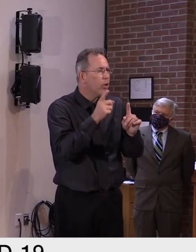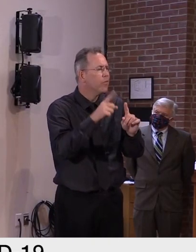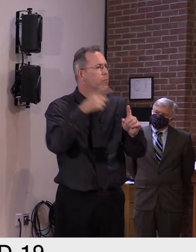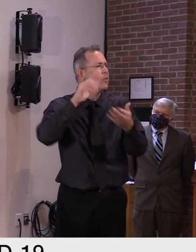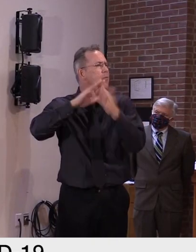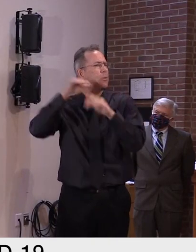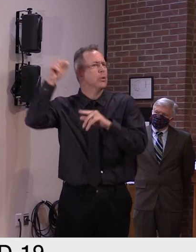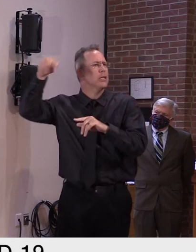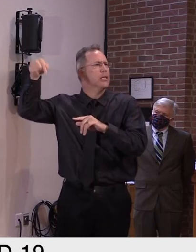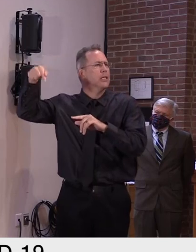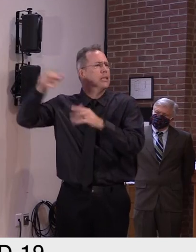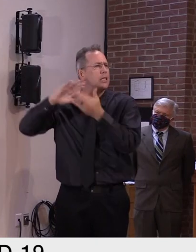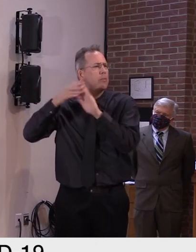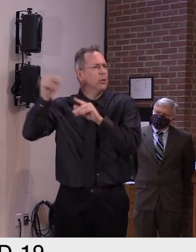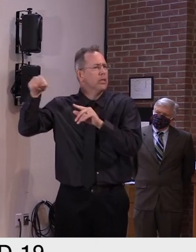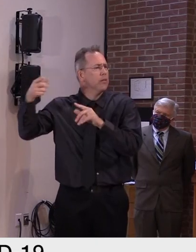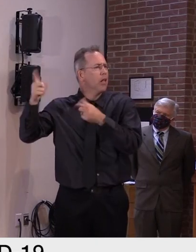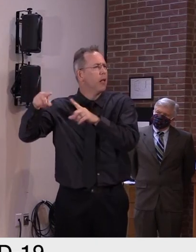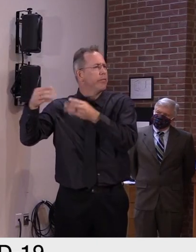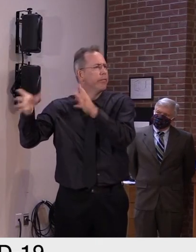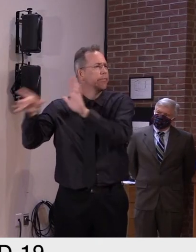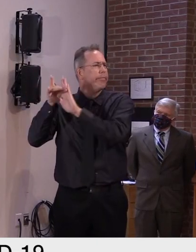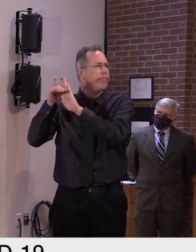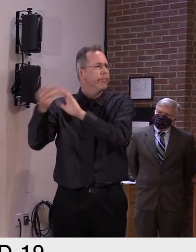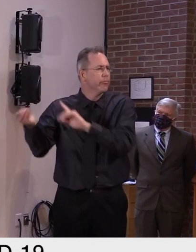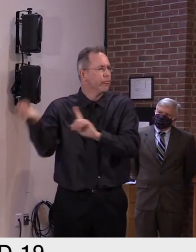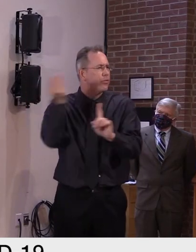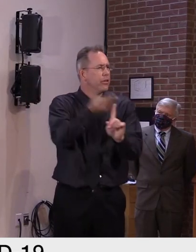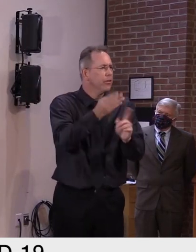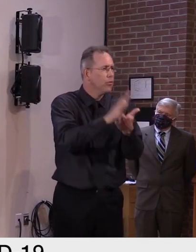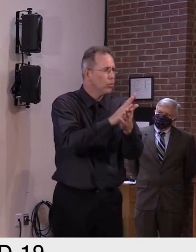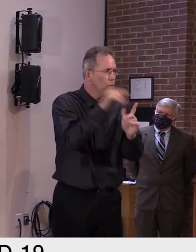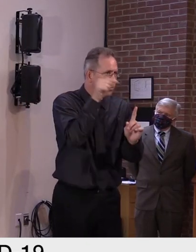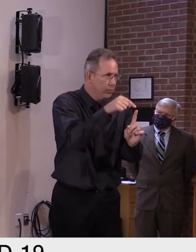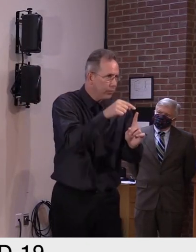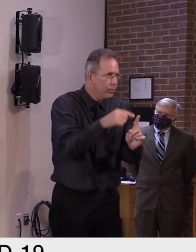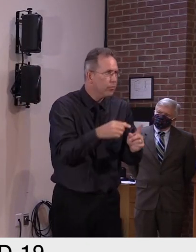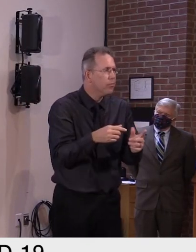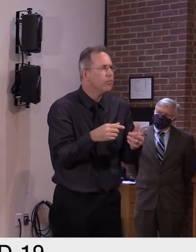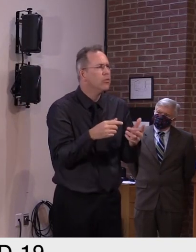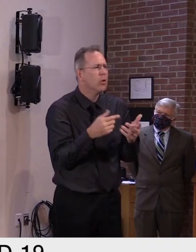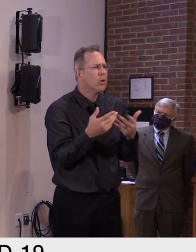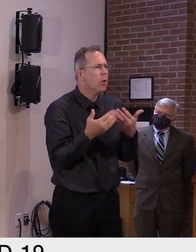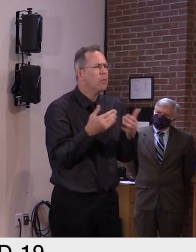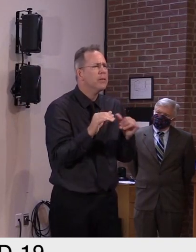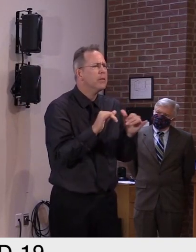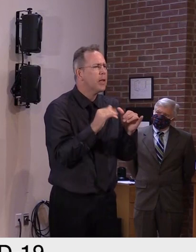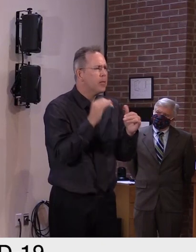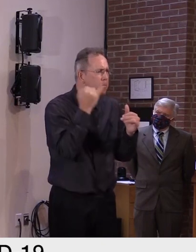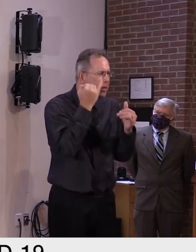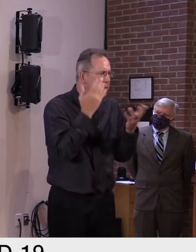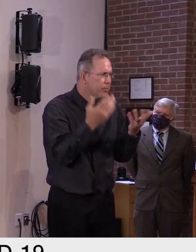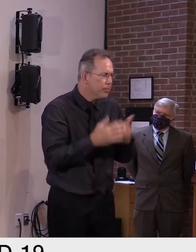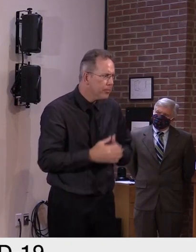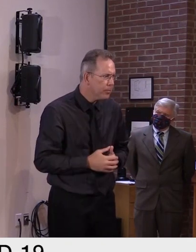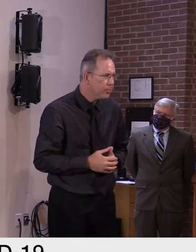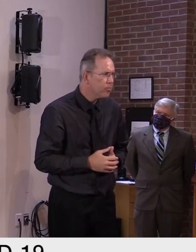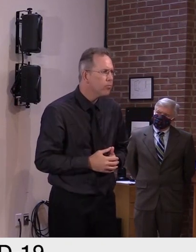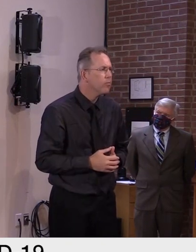of this one as sort of similar to that as well, but that for the first time